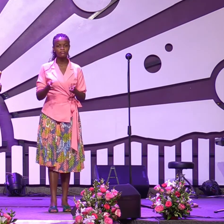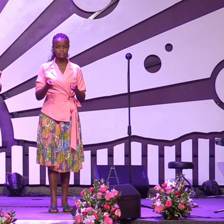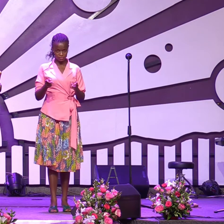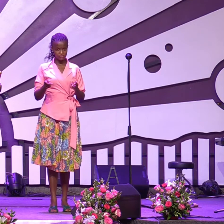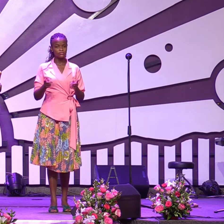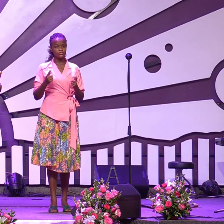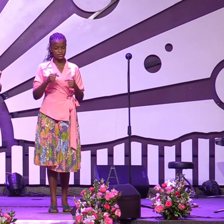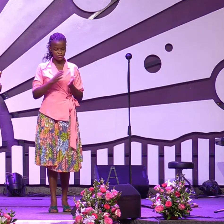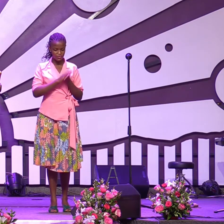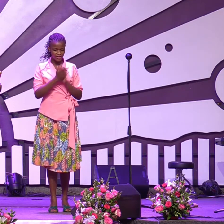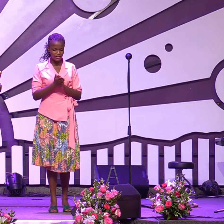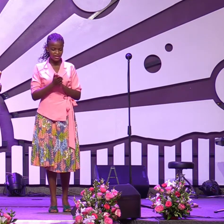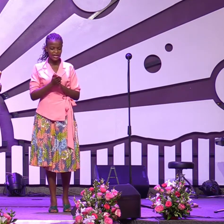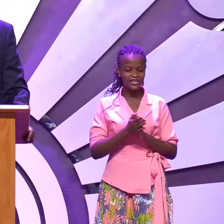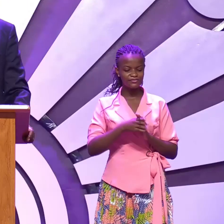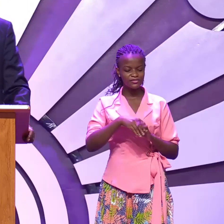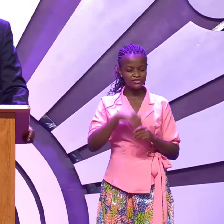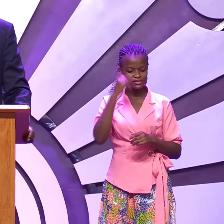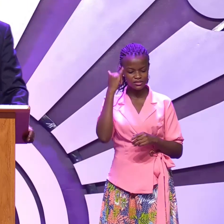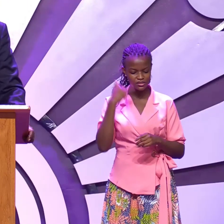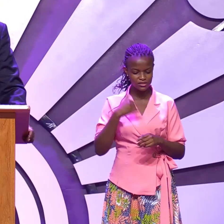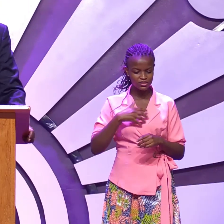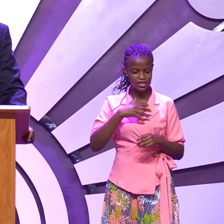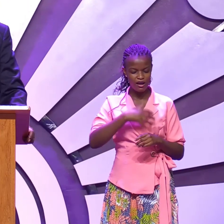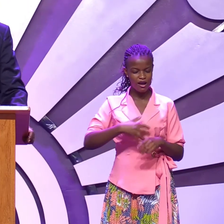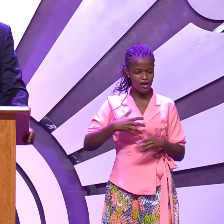become bitter we become angry